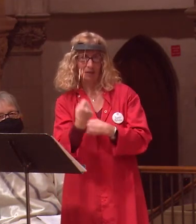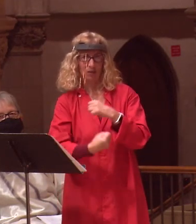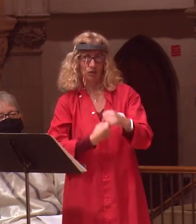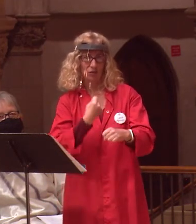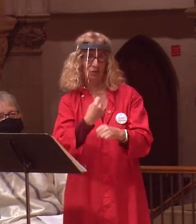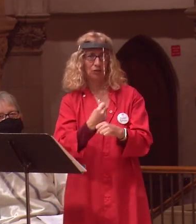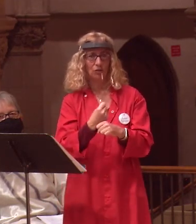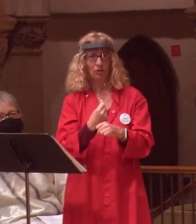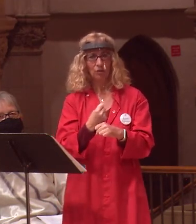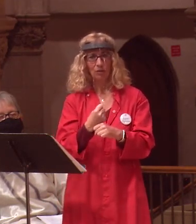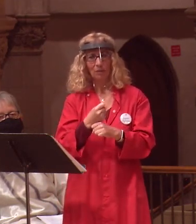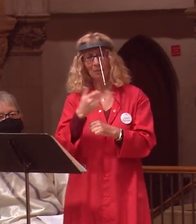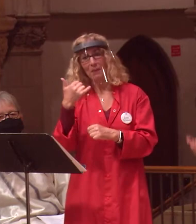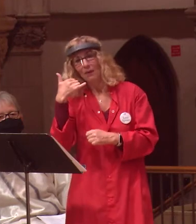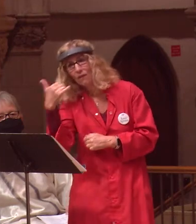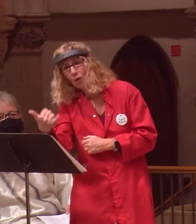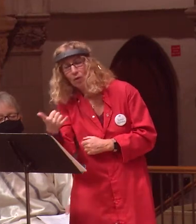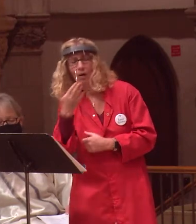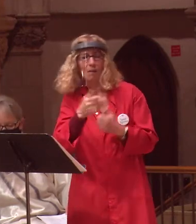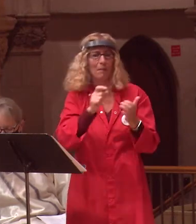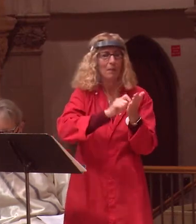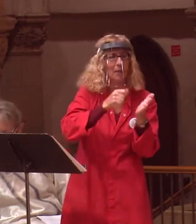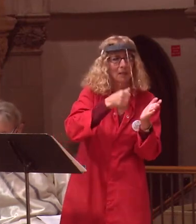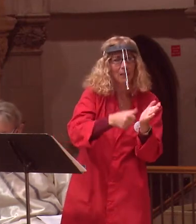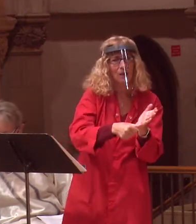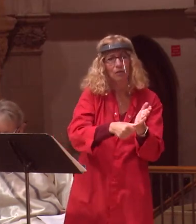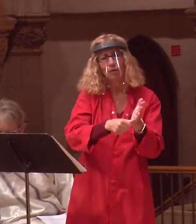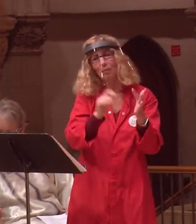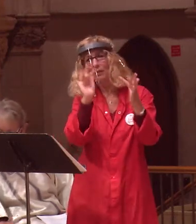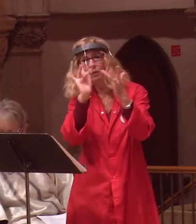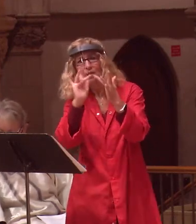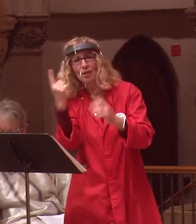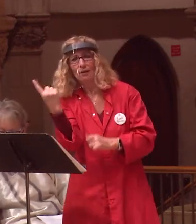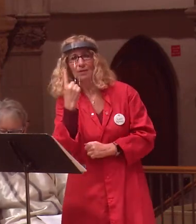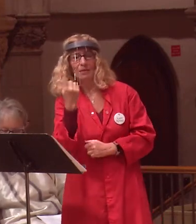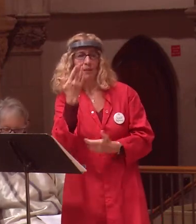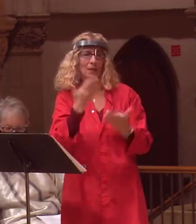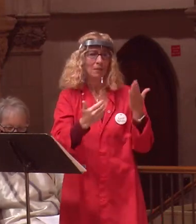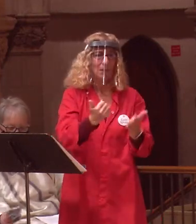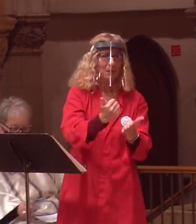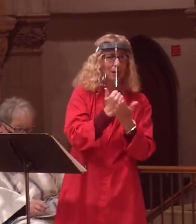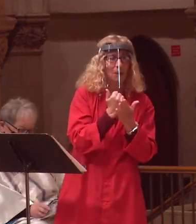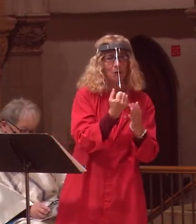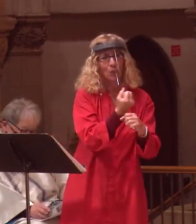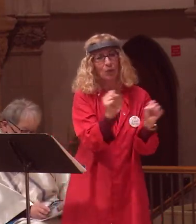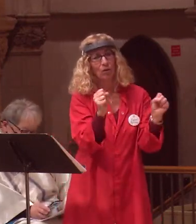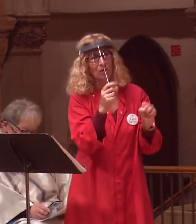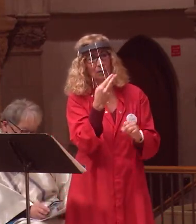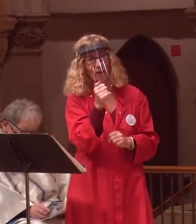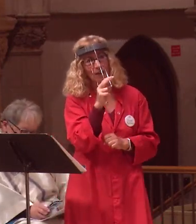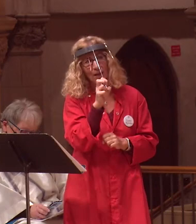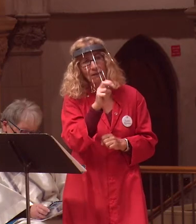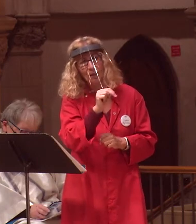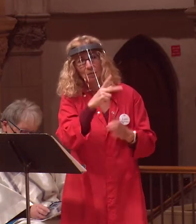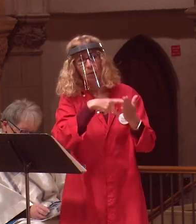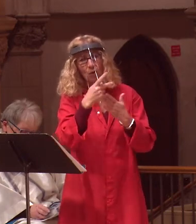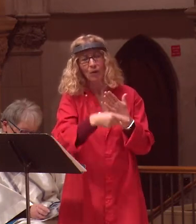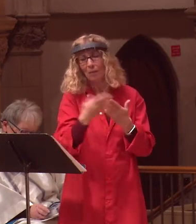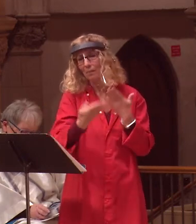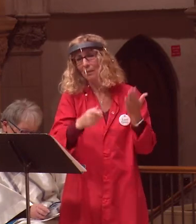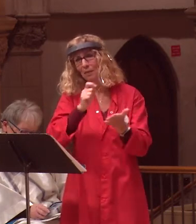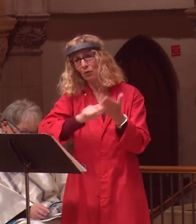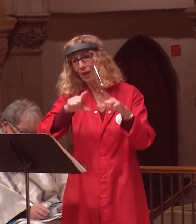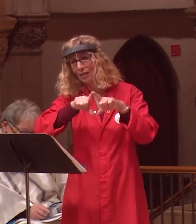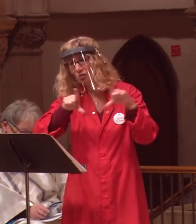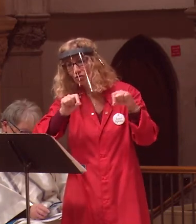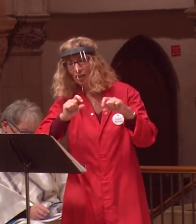It may be a phone call, it may be a letter written, it may be reaching out to someone, it may be helping with our Safe Haven program, and it may be writing a check or a